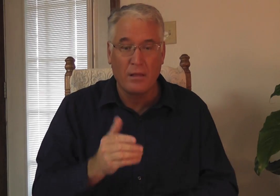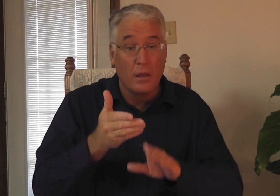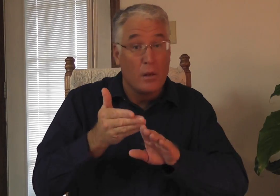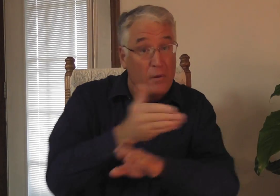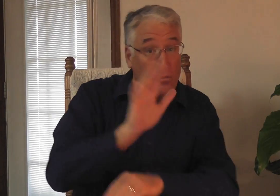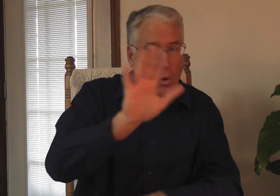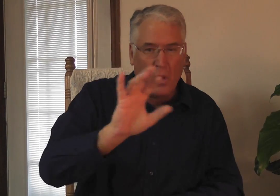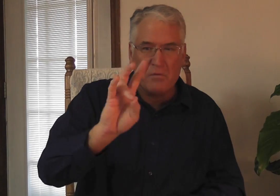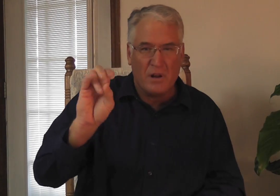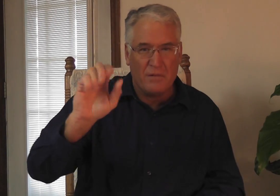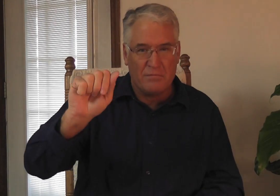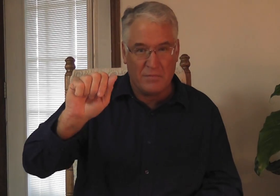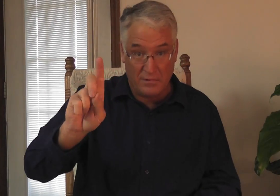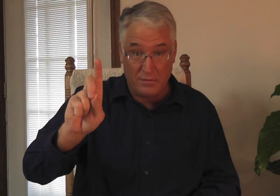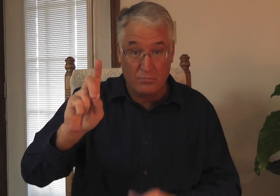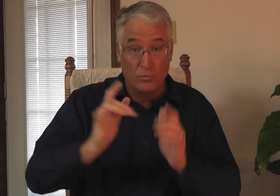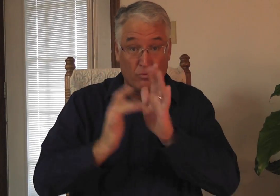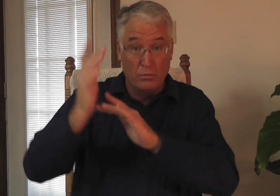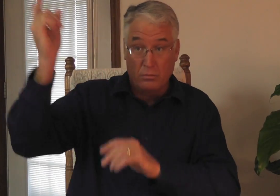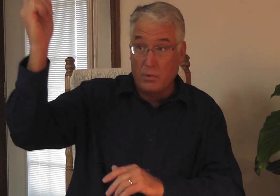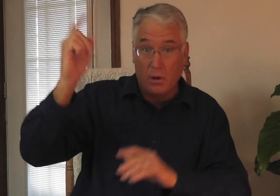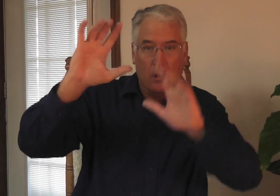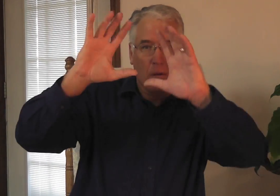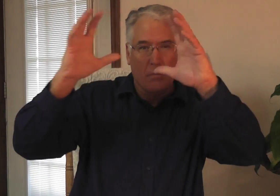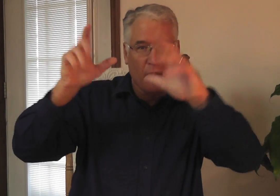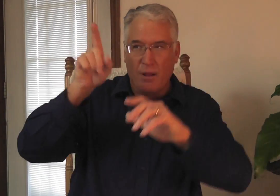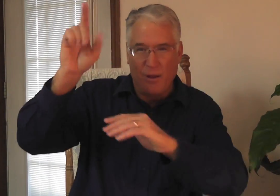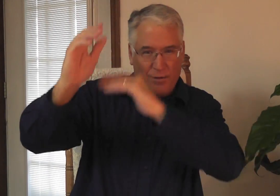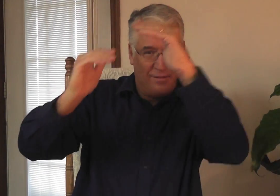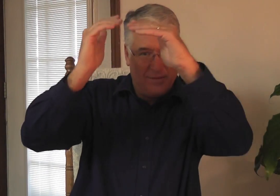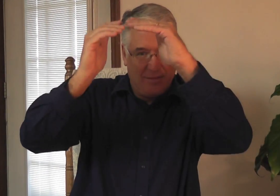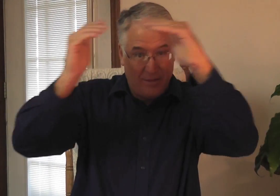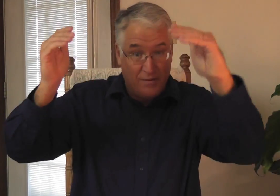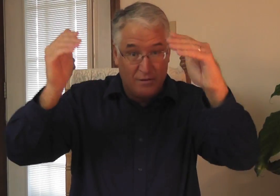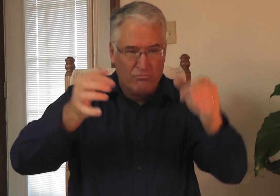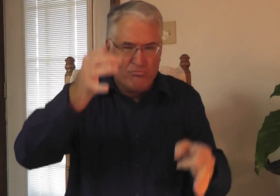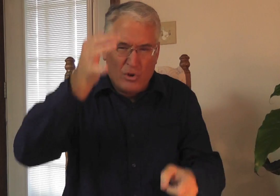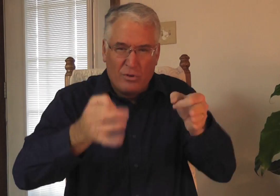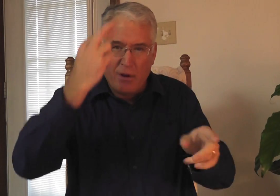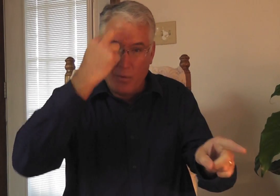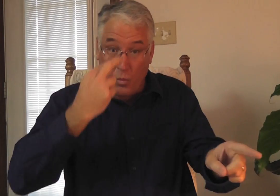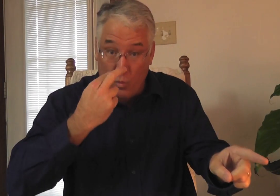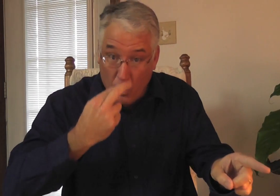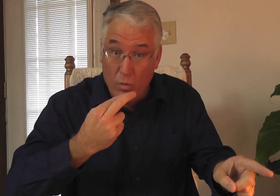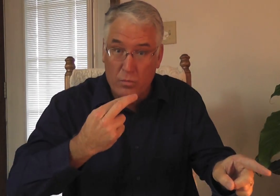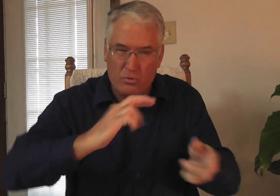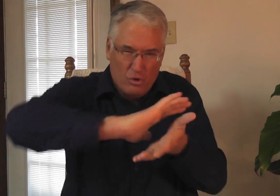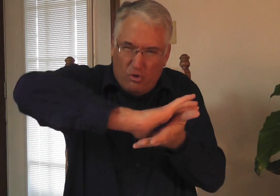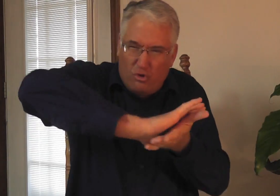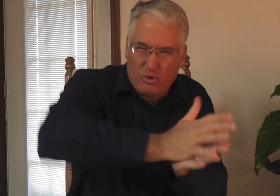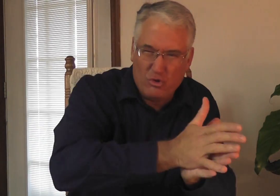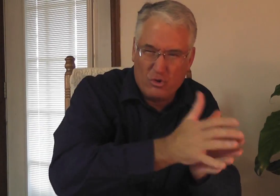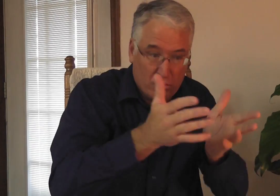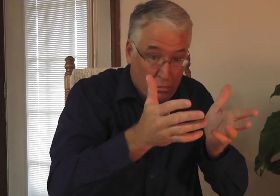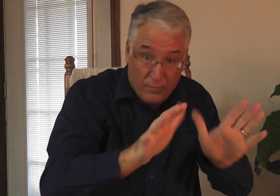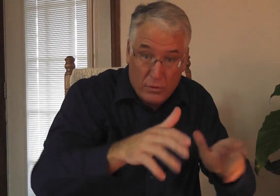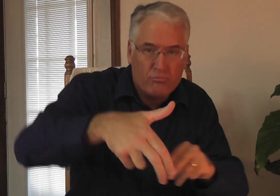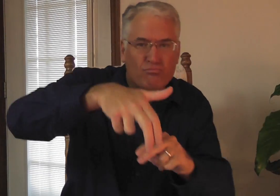Rome. Before this, in about 70 A.D., Christ came in the cloud of heaven. And he came and he judged Rome and he crushed